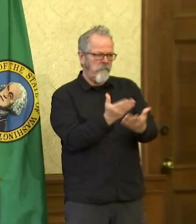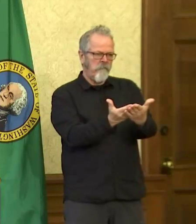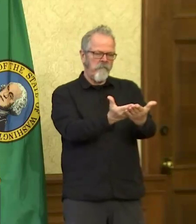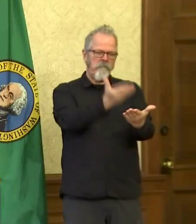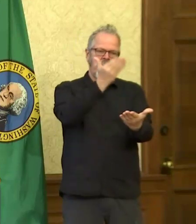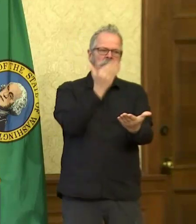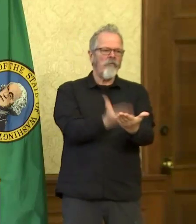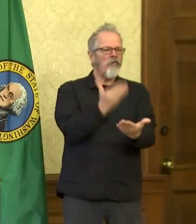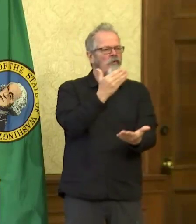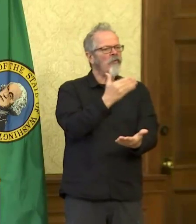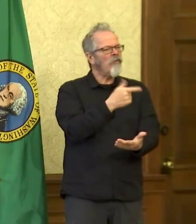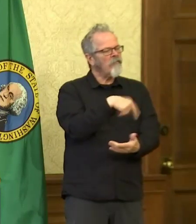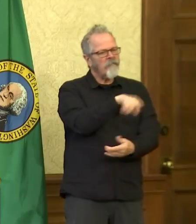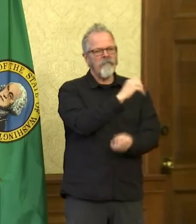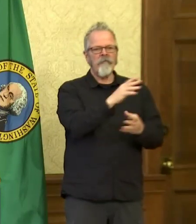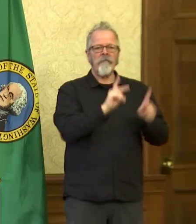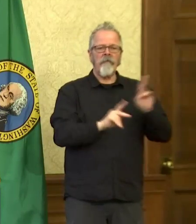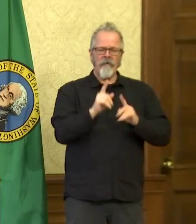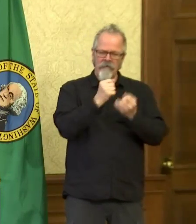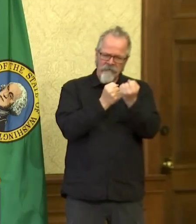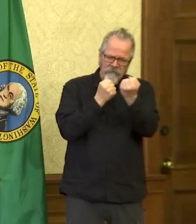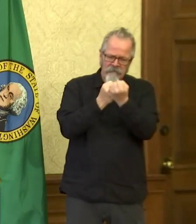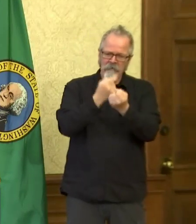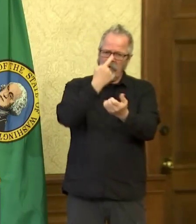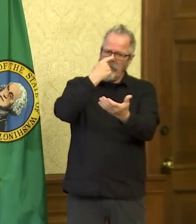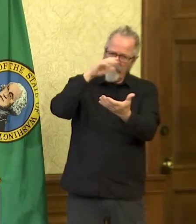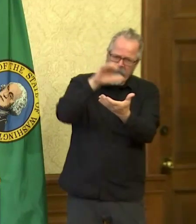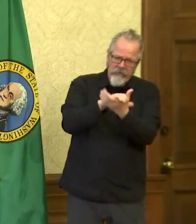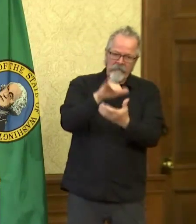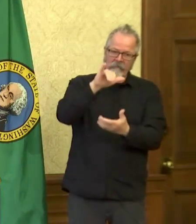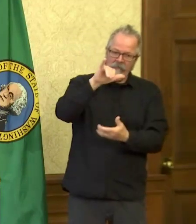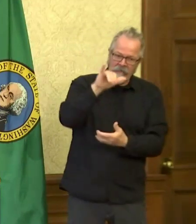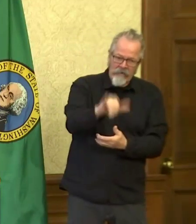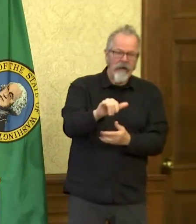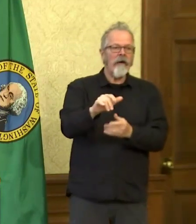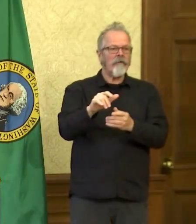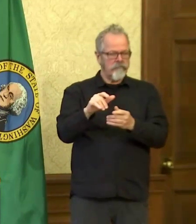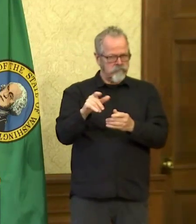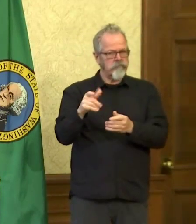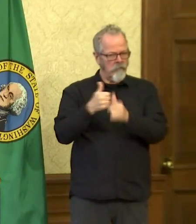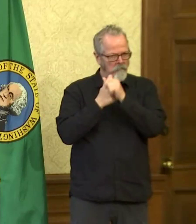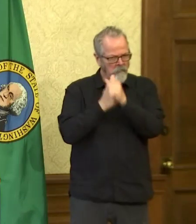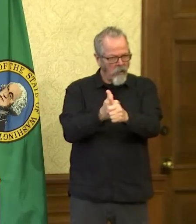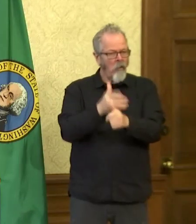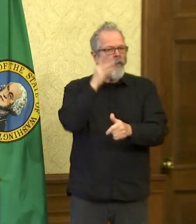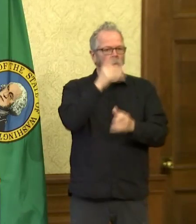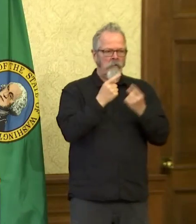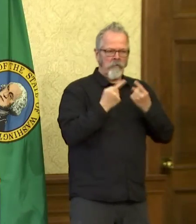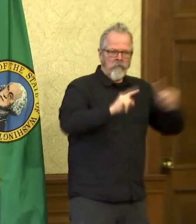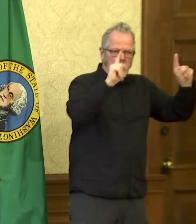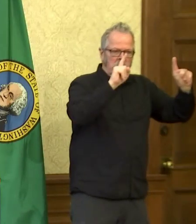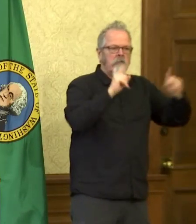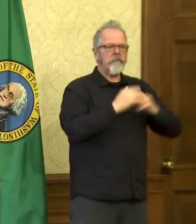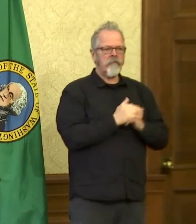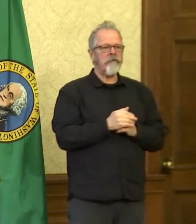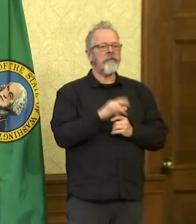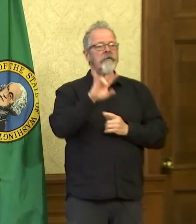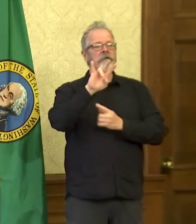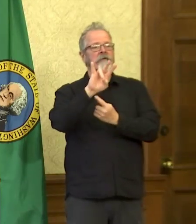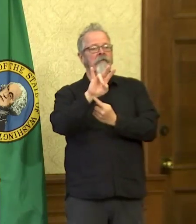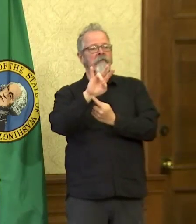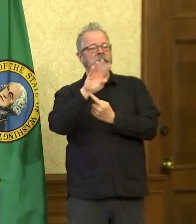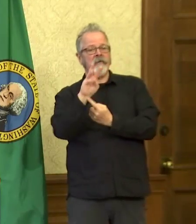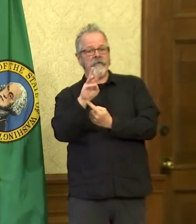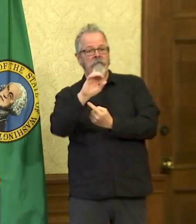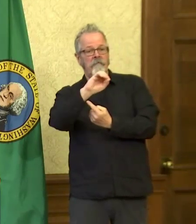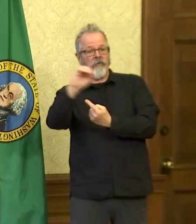76 of voters believe that the pandemic restrictions are actually working in our state. And the reason the